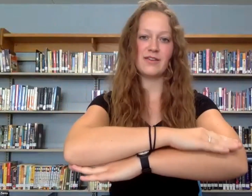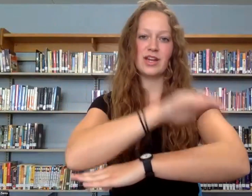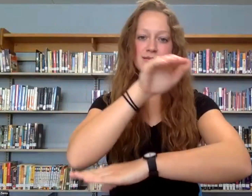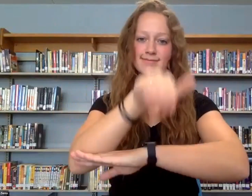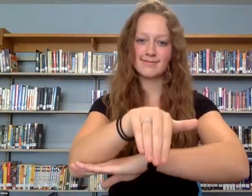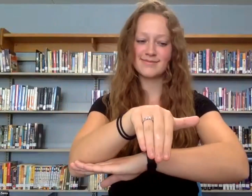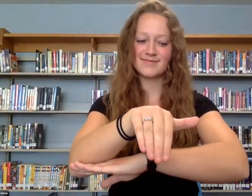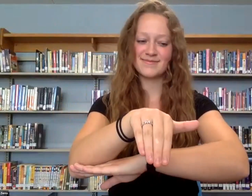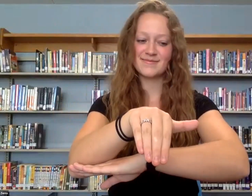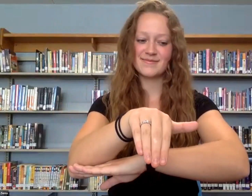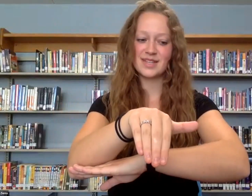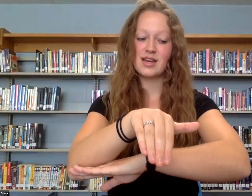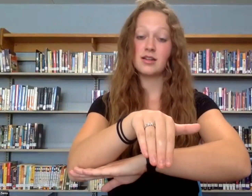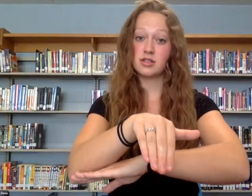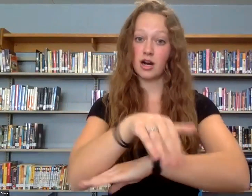evening, dark,